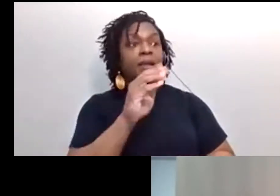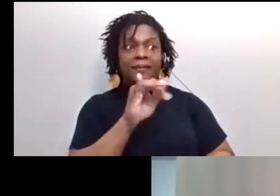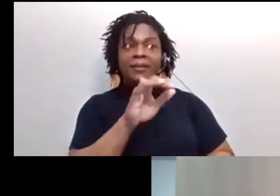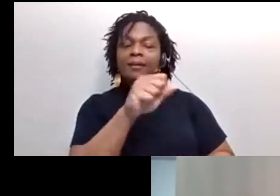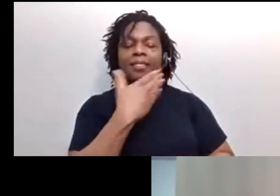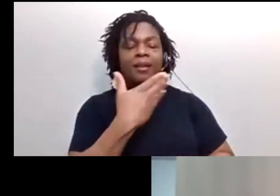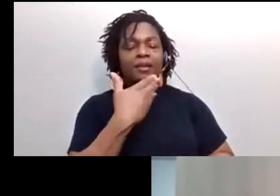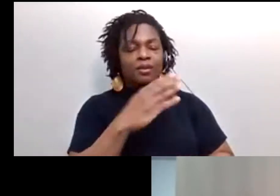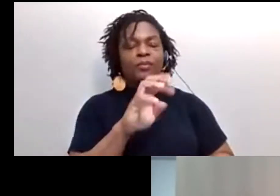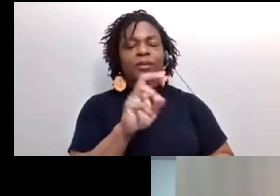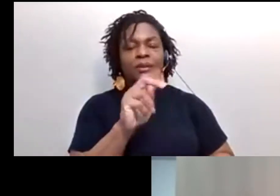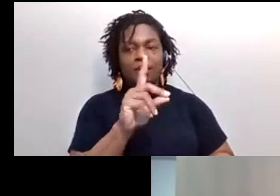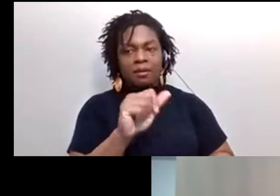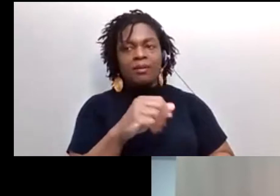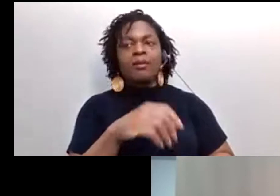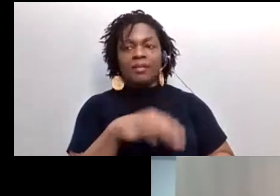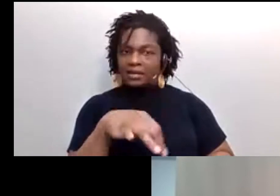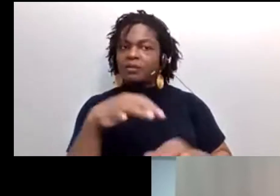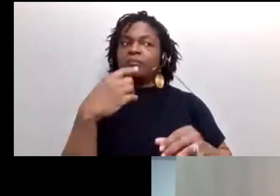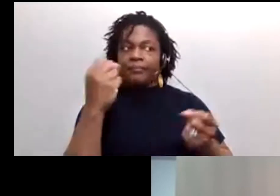So appreciate that.